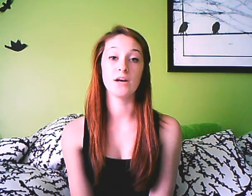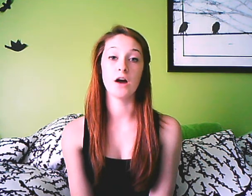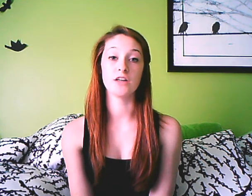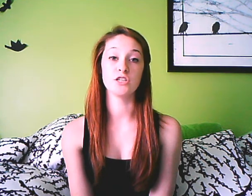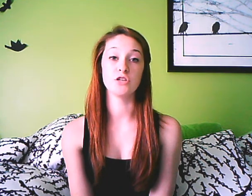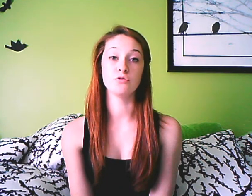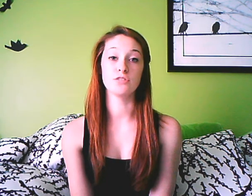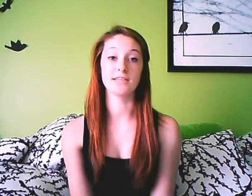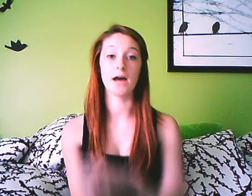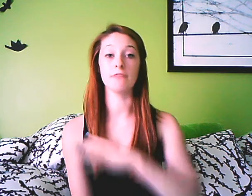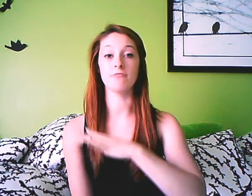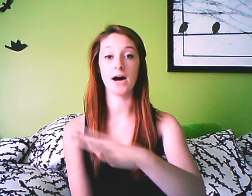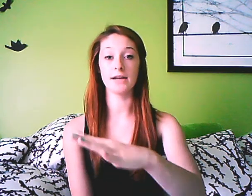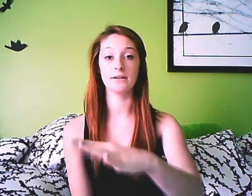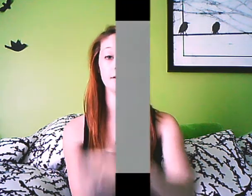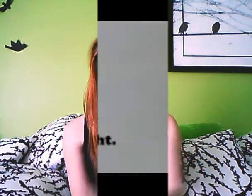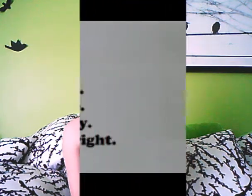not to use the sign find.